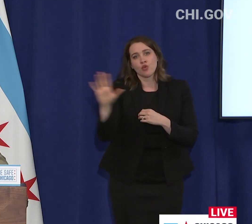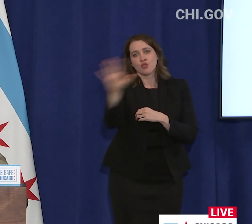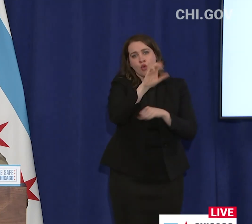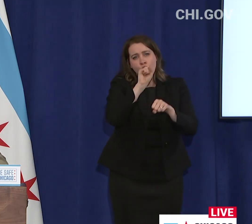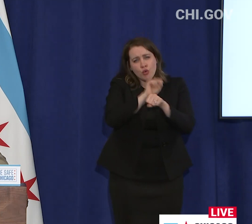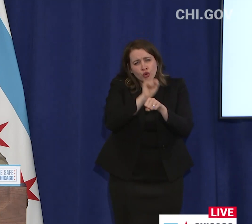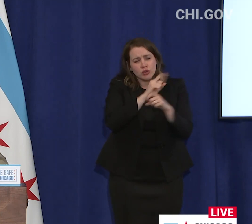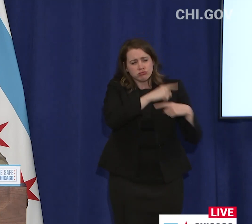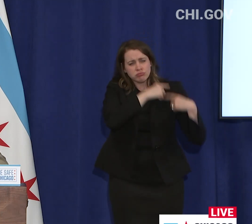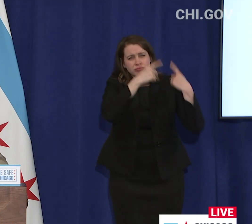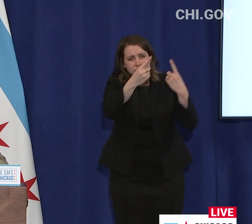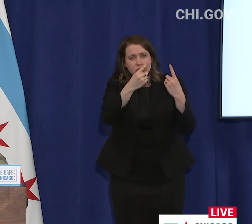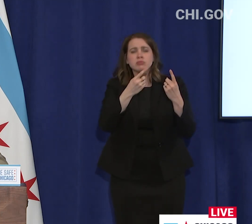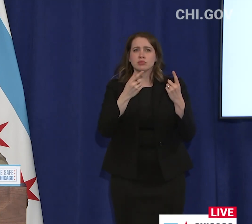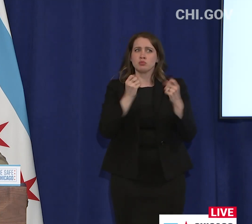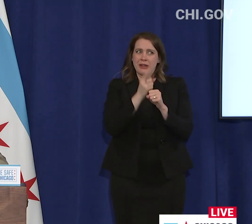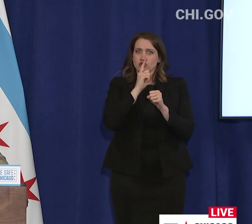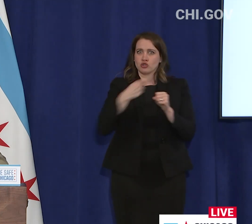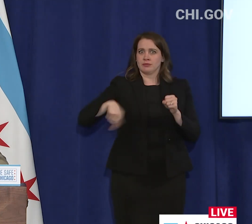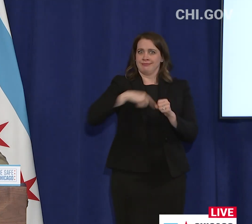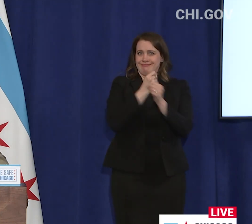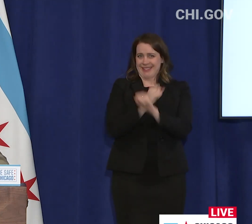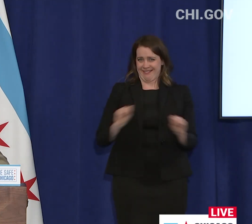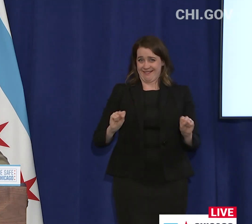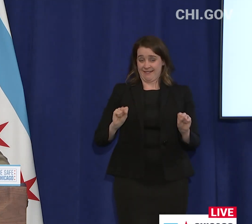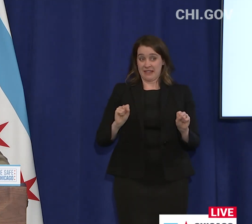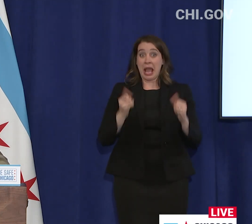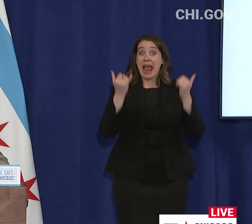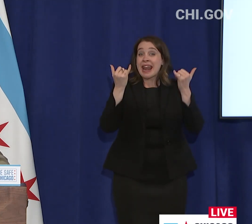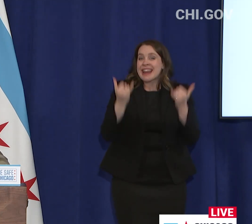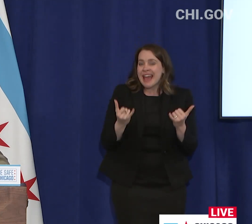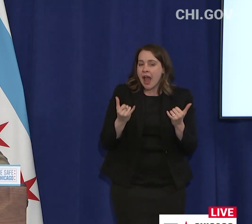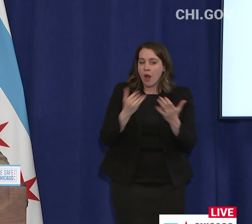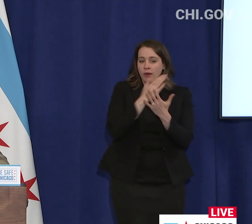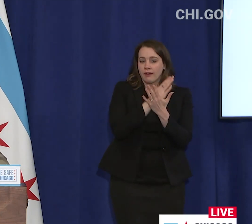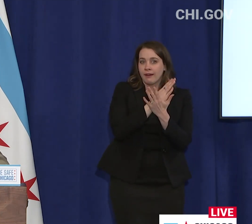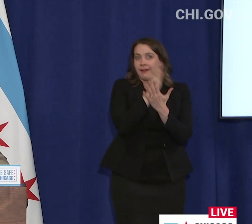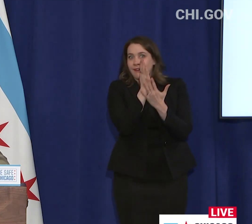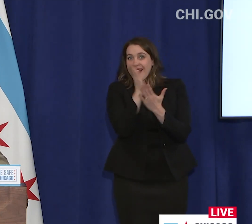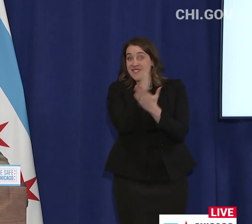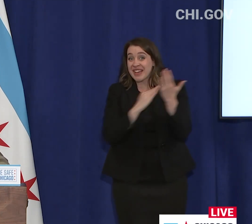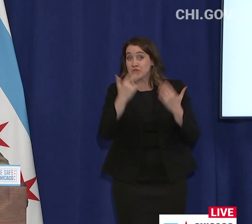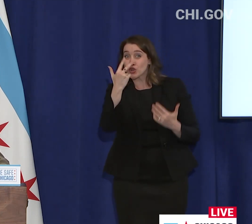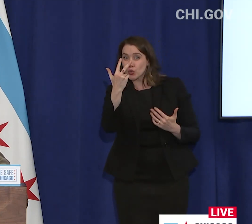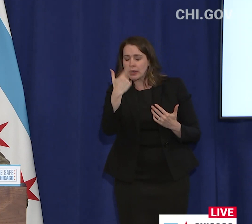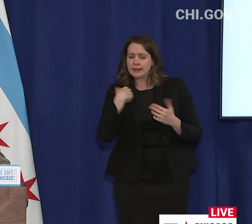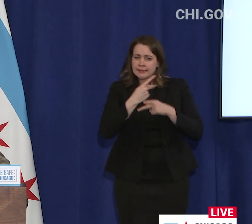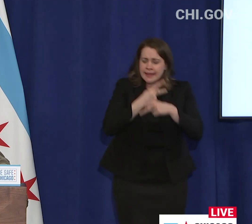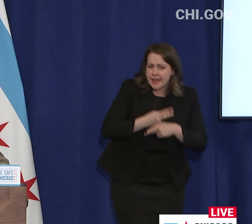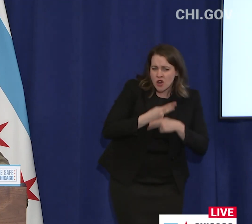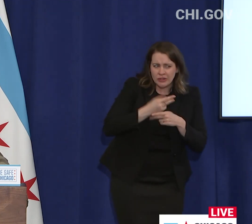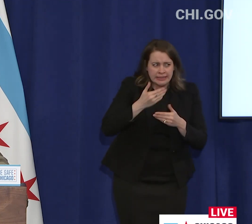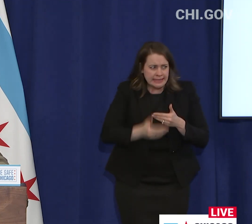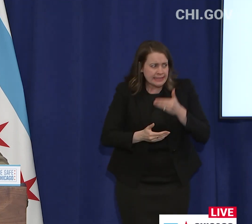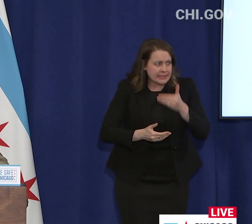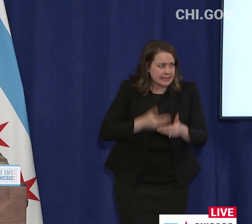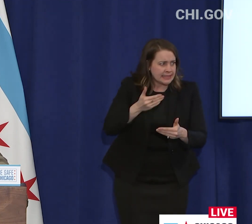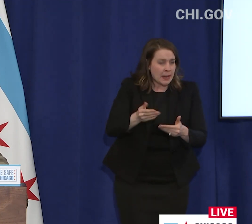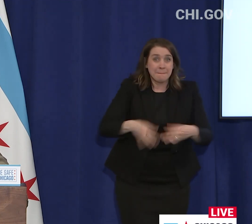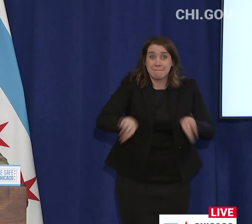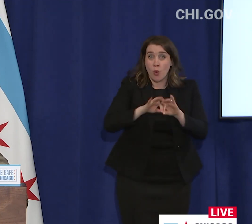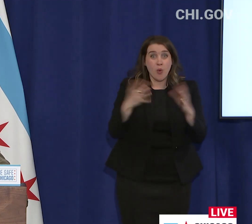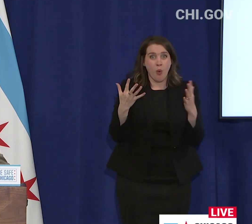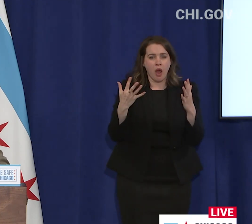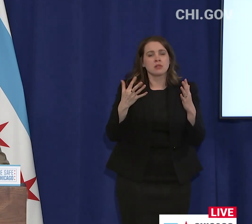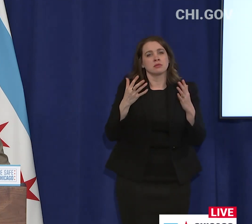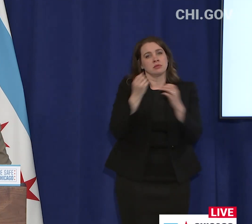possible. Now, our job, as we start to cautiously reopen, is to be safe. We may